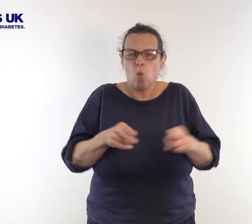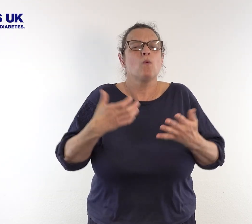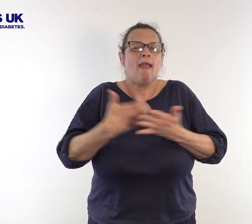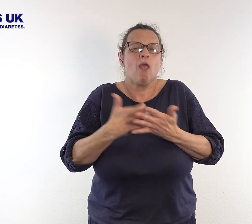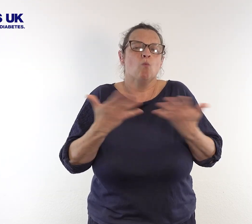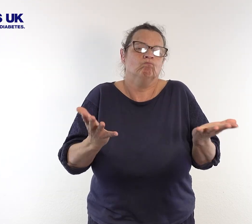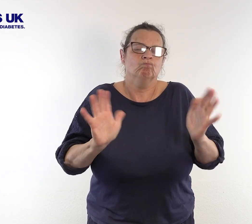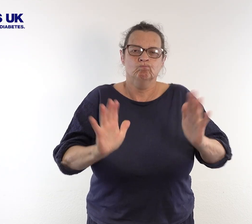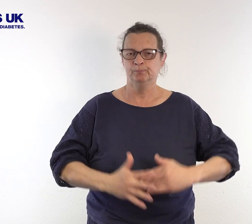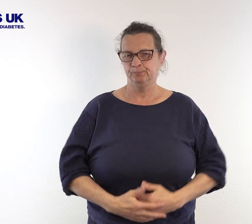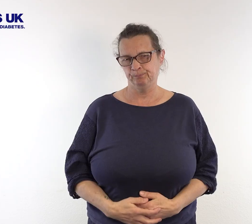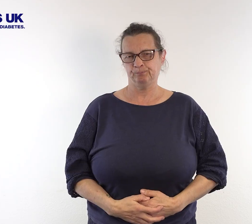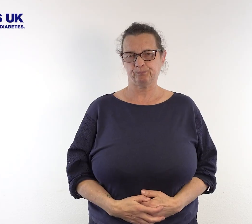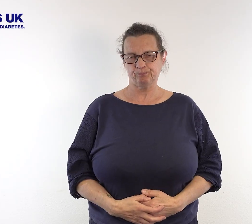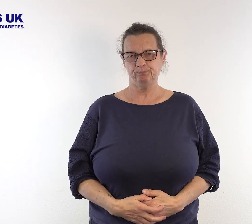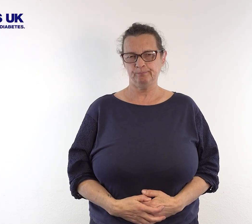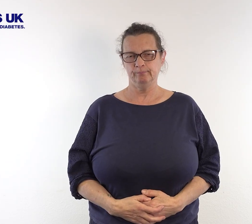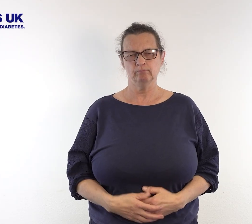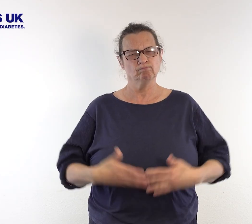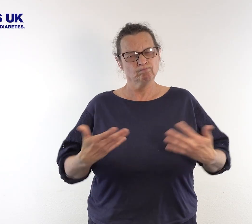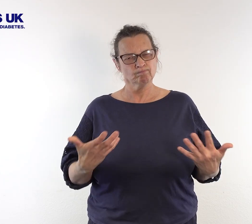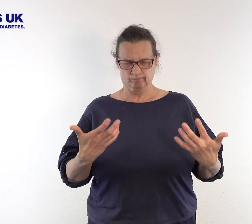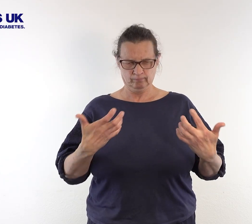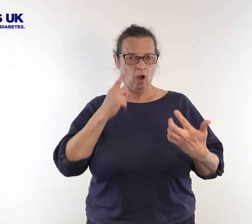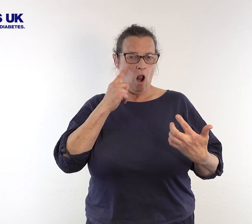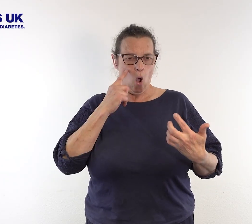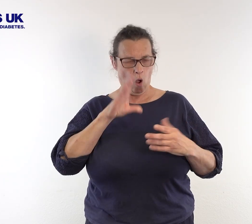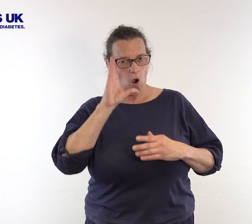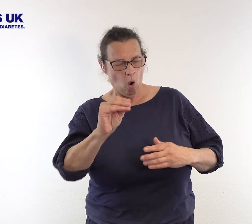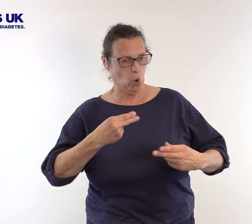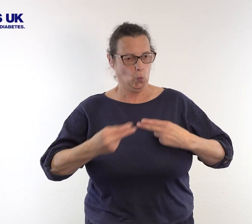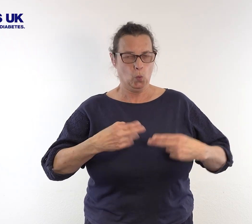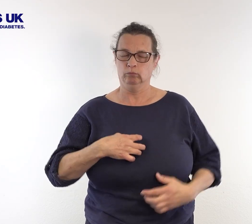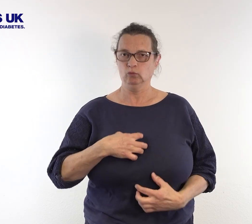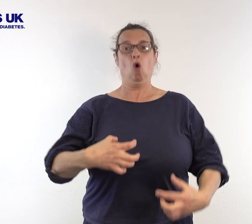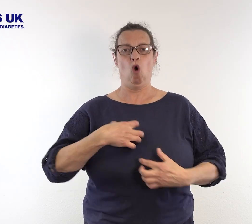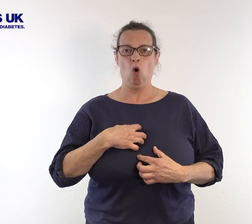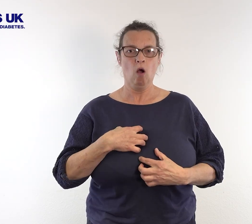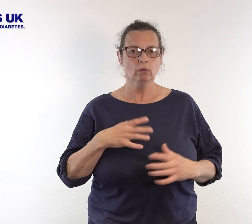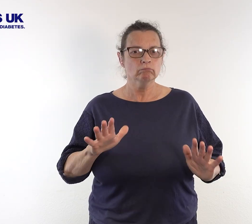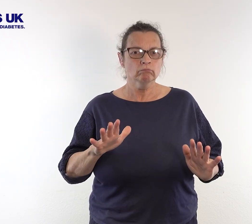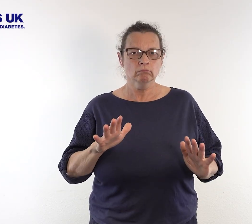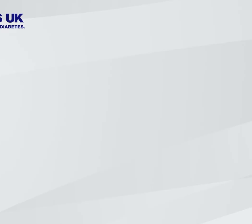put their type 2 diabetes into remission by getting to support to lose weight where appropriate.